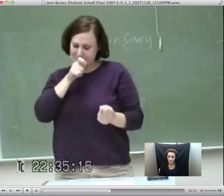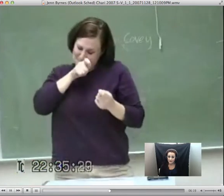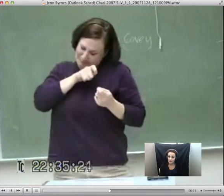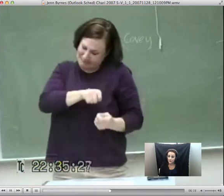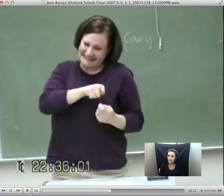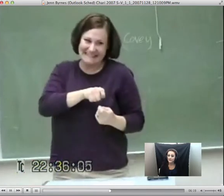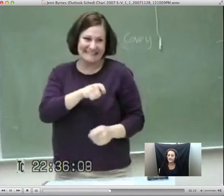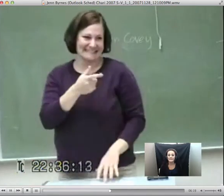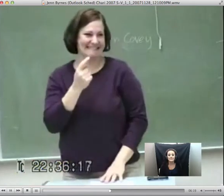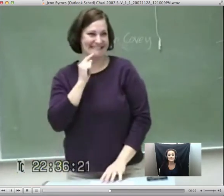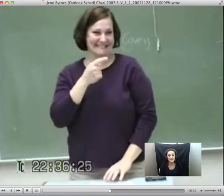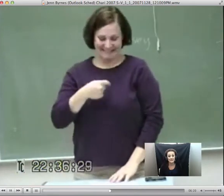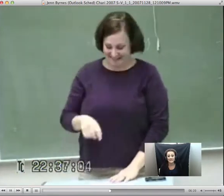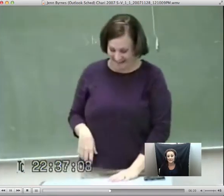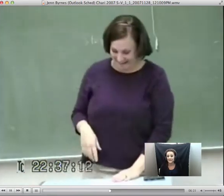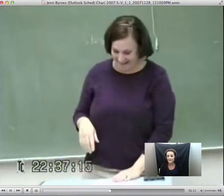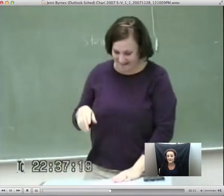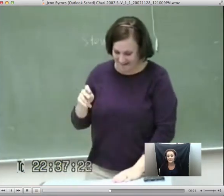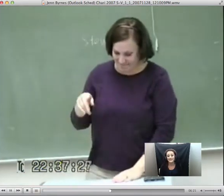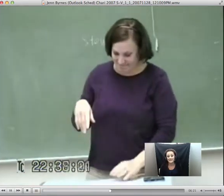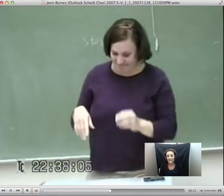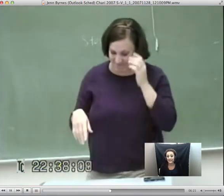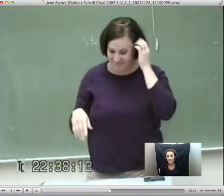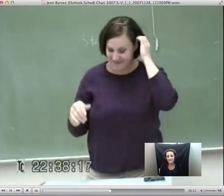So it is very specific, but it's nice.